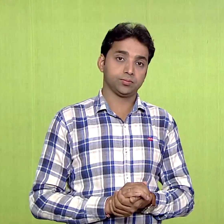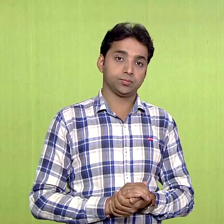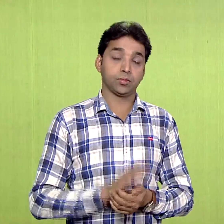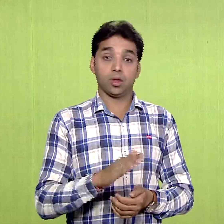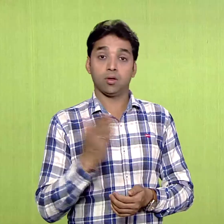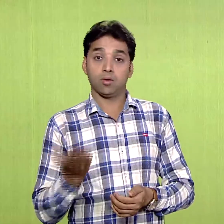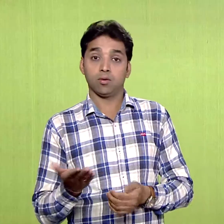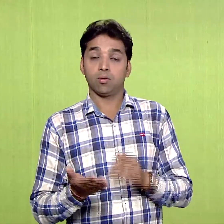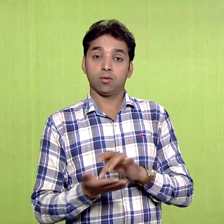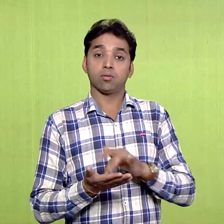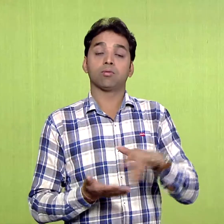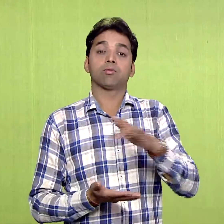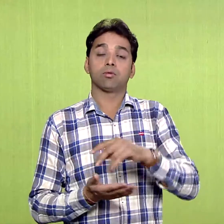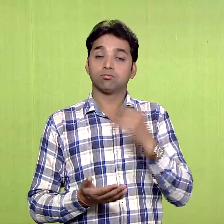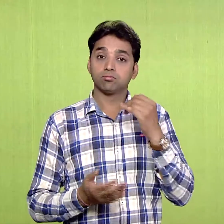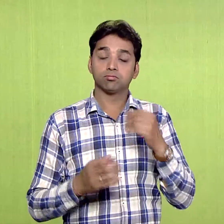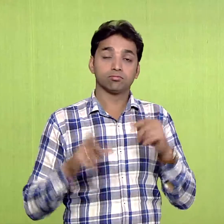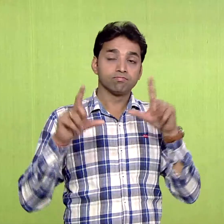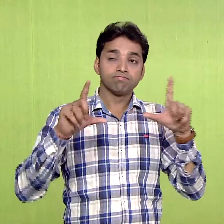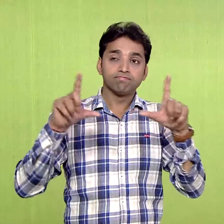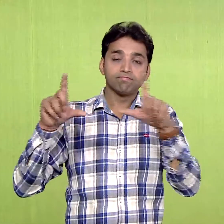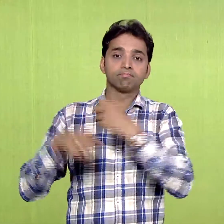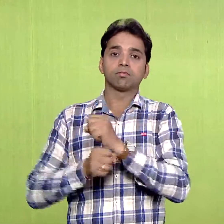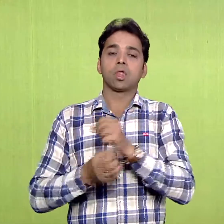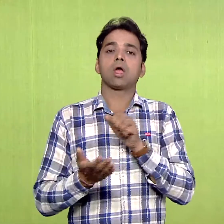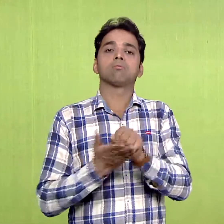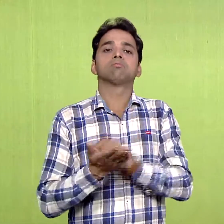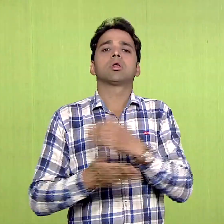where the image of the deity was placed.